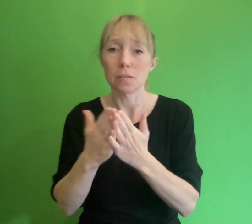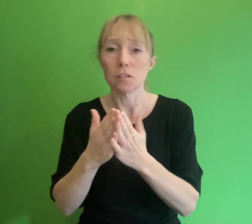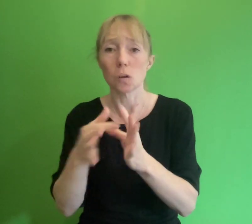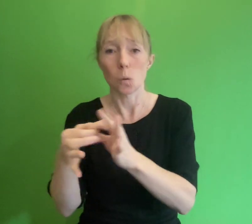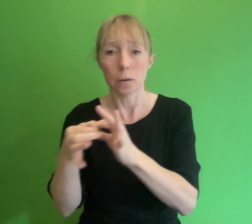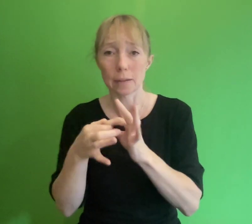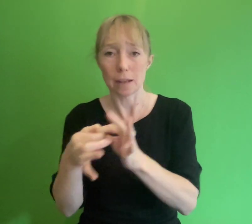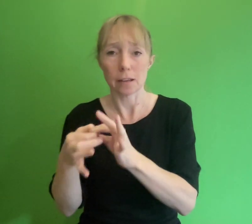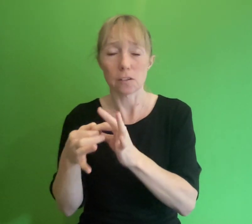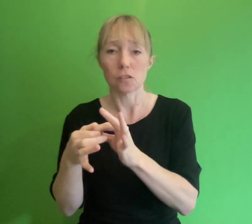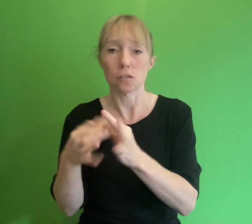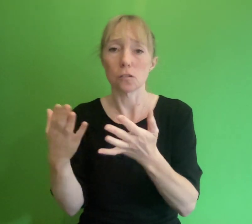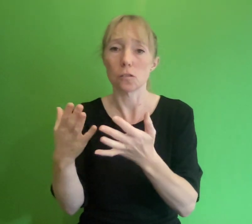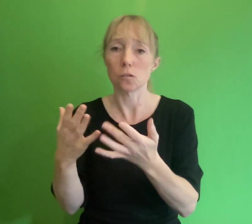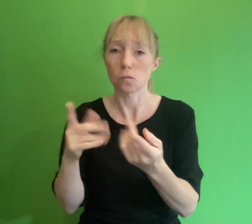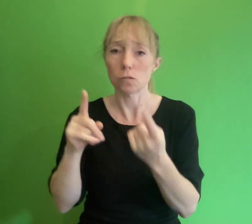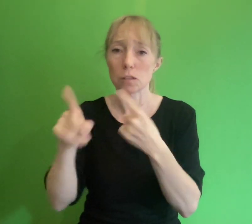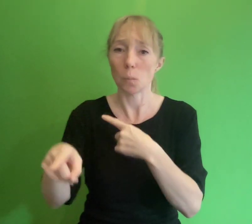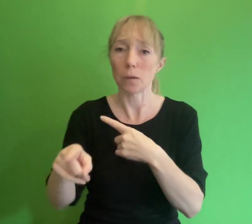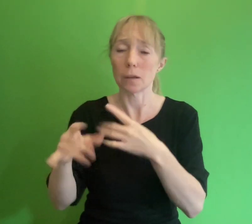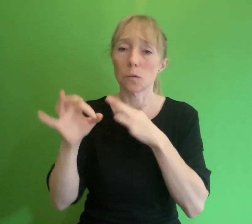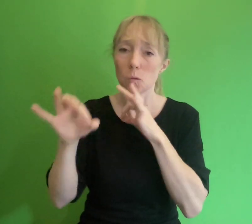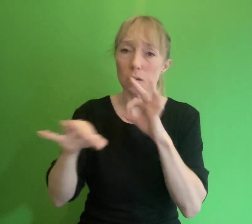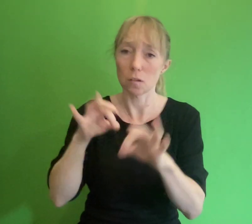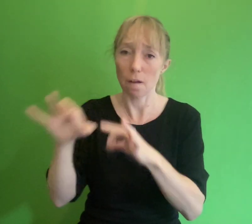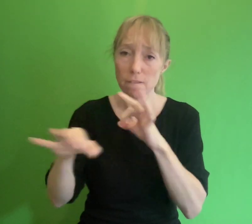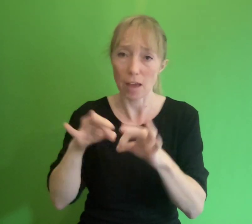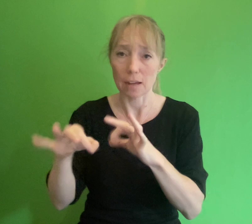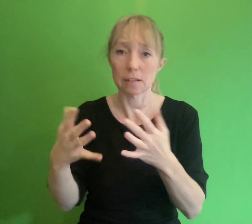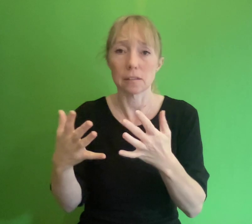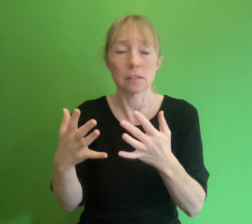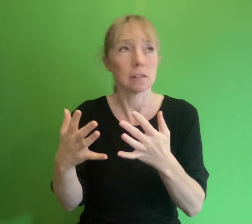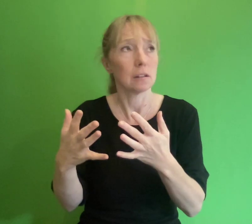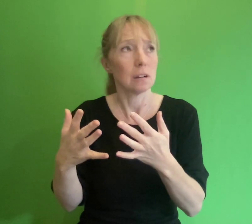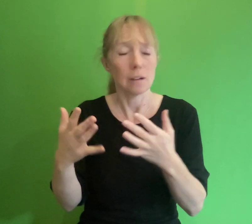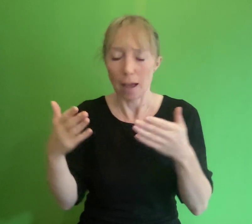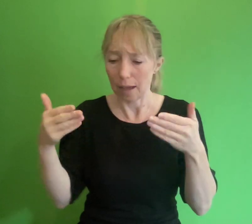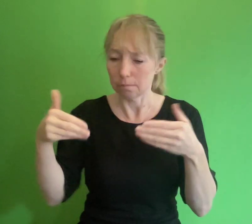organisations who responded to the surveys and participated in the focus groups.